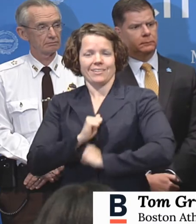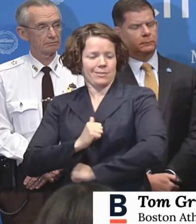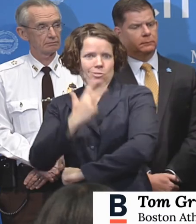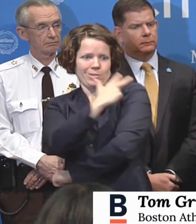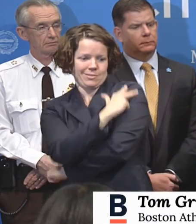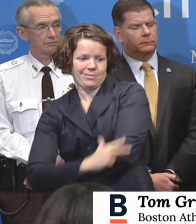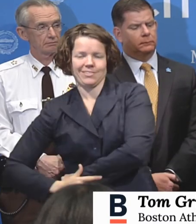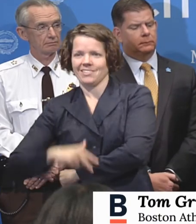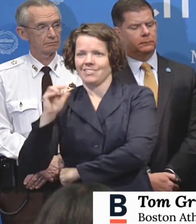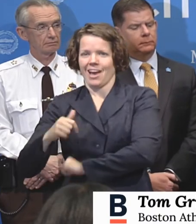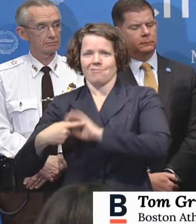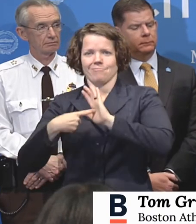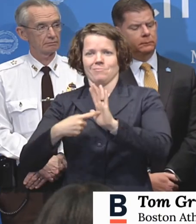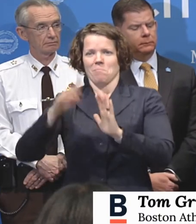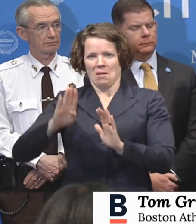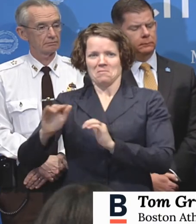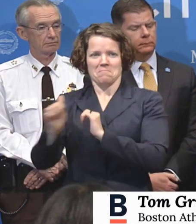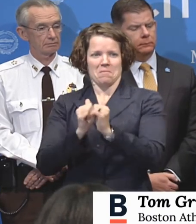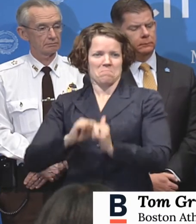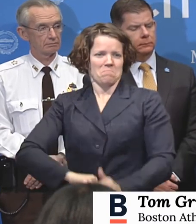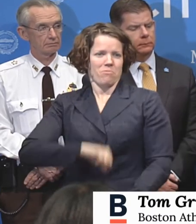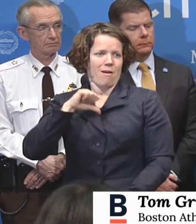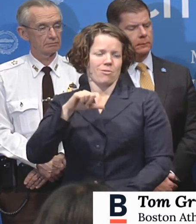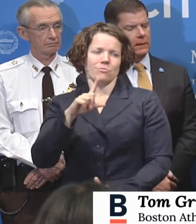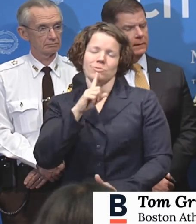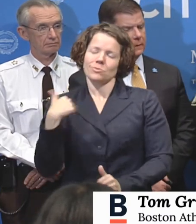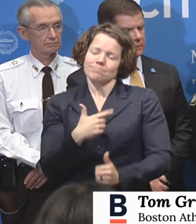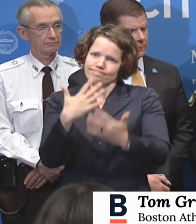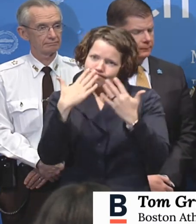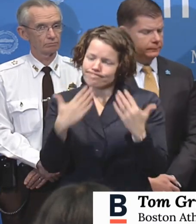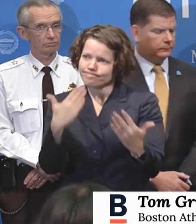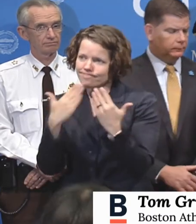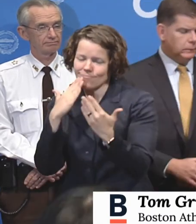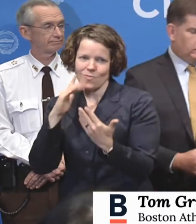others that enable that. And our gratitude could not be deeper.